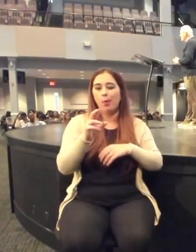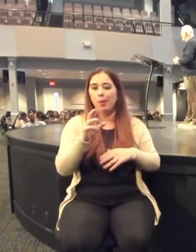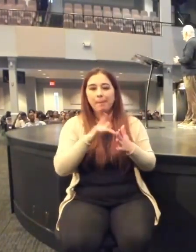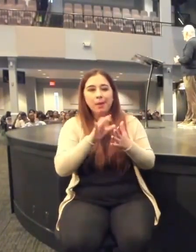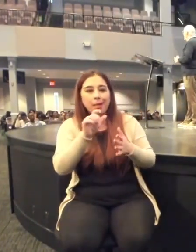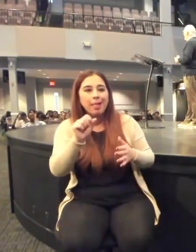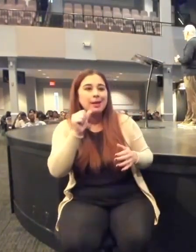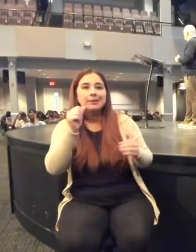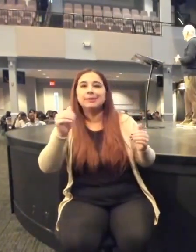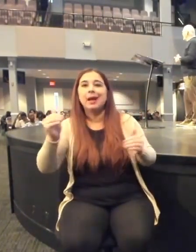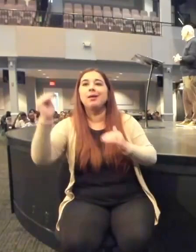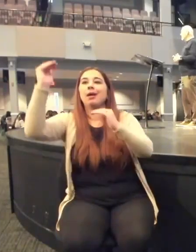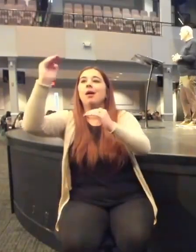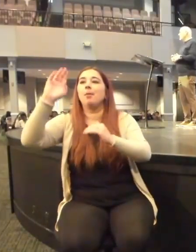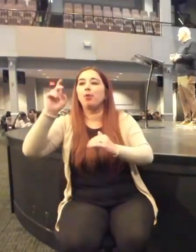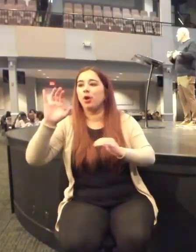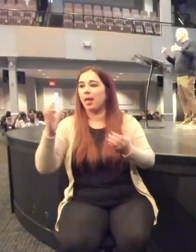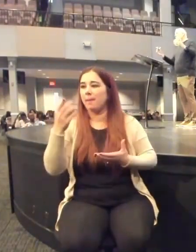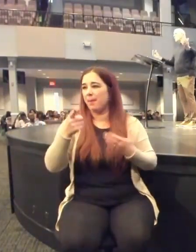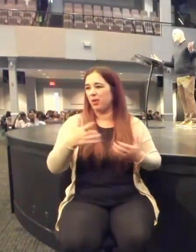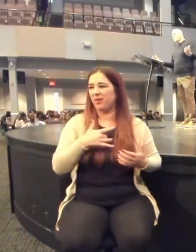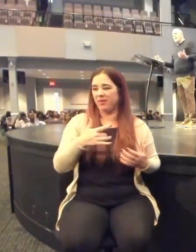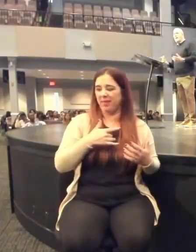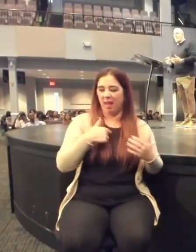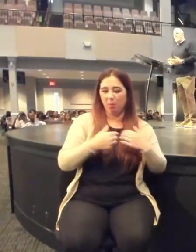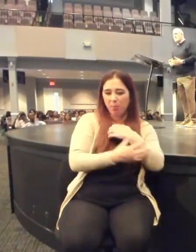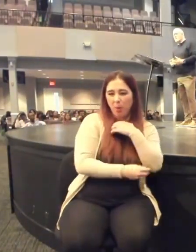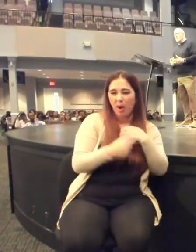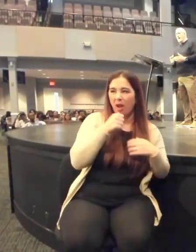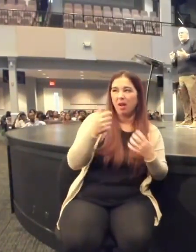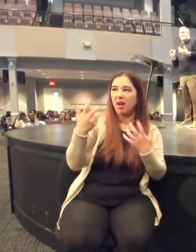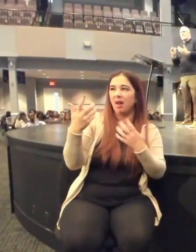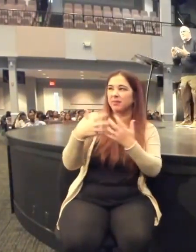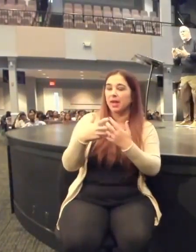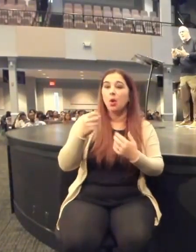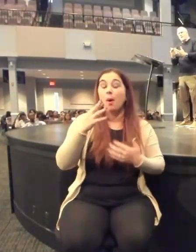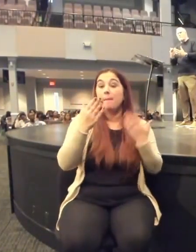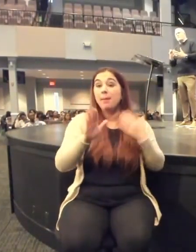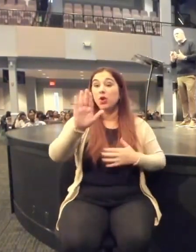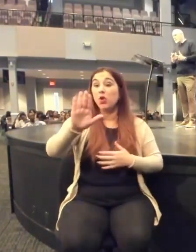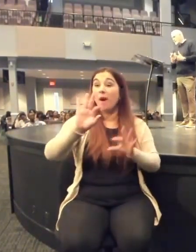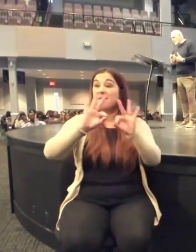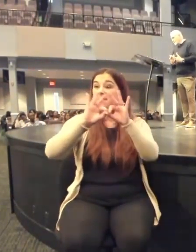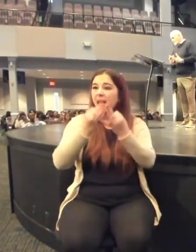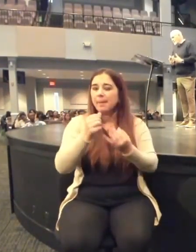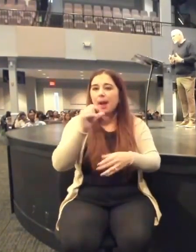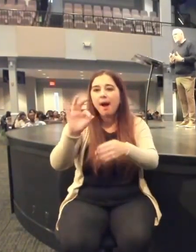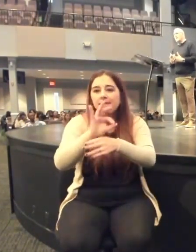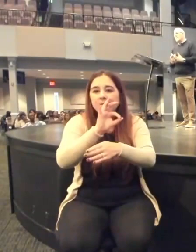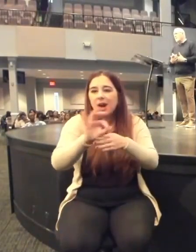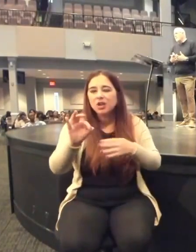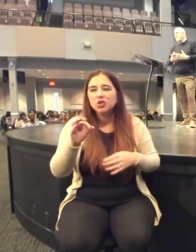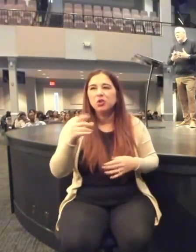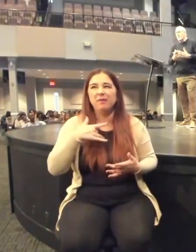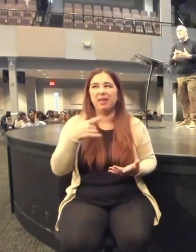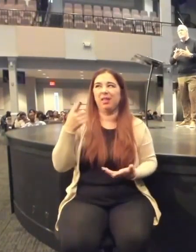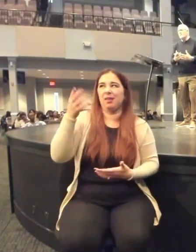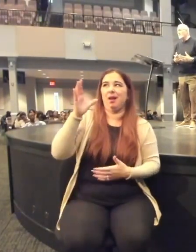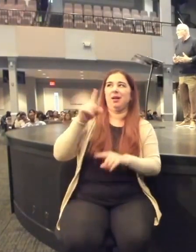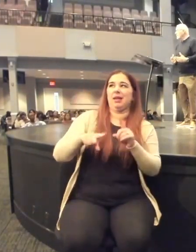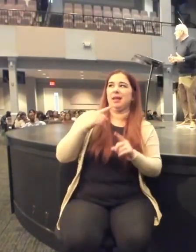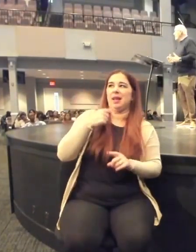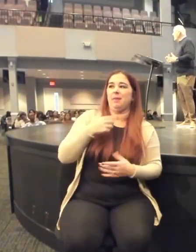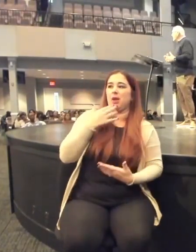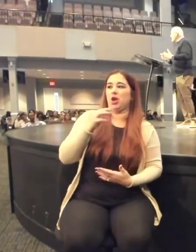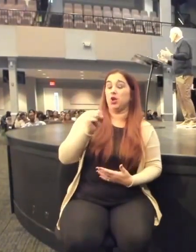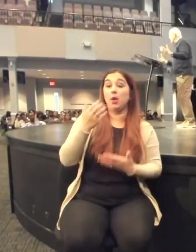around you. Or maybe you have a very extreme dysfunctional family background. You say, well, God certainly couldn't speak good news to me. Maybe you're very